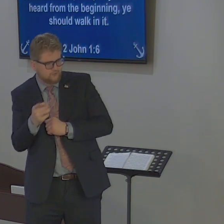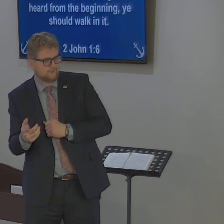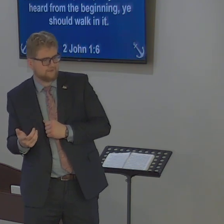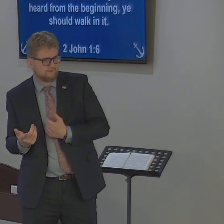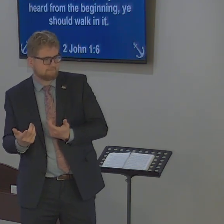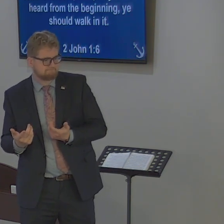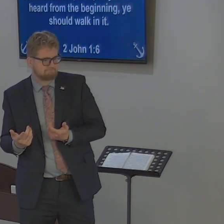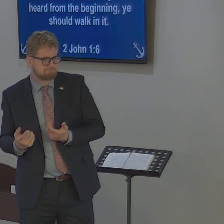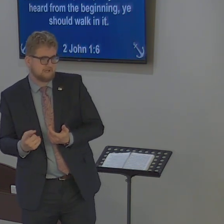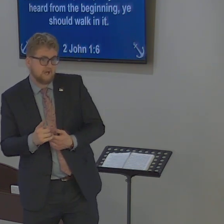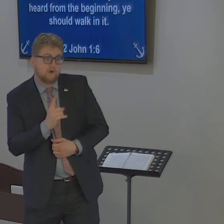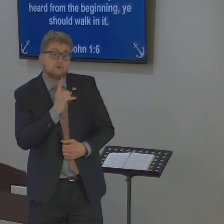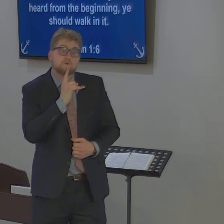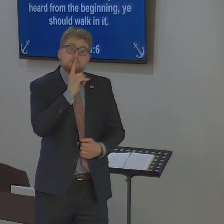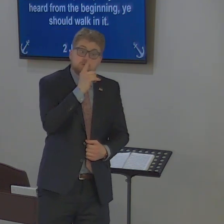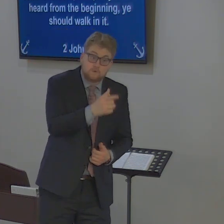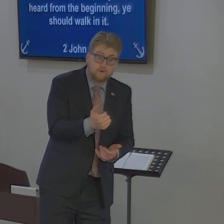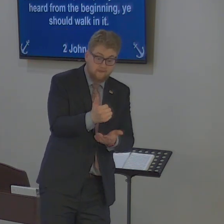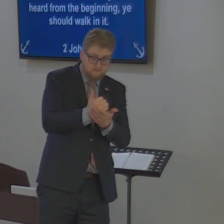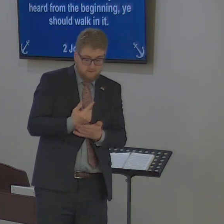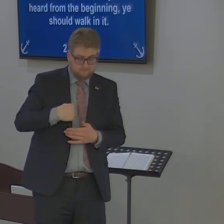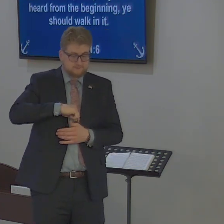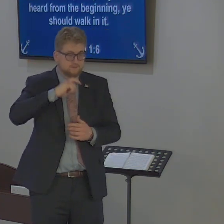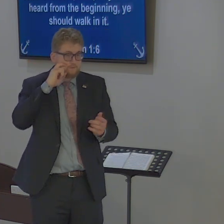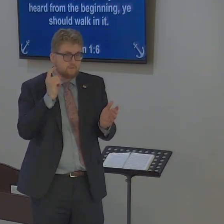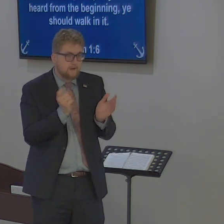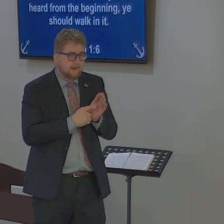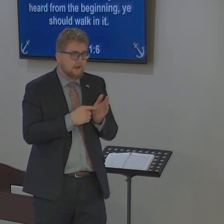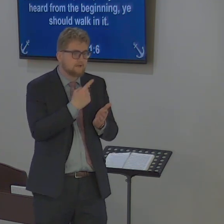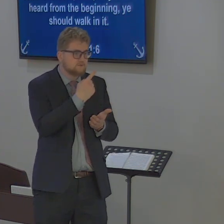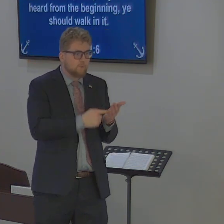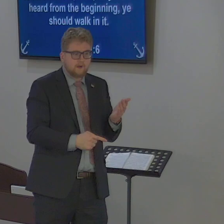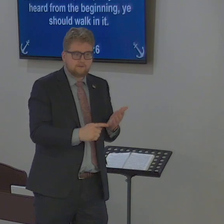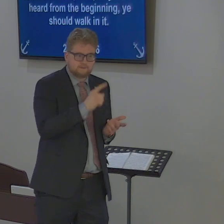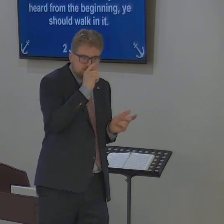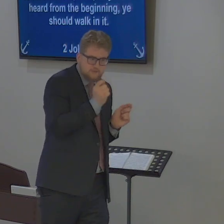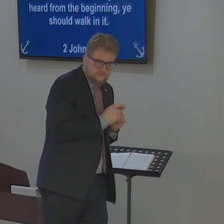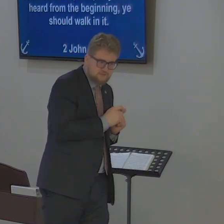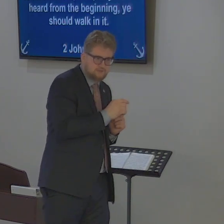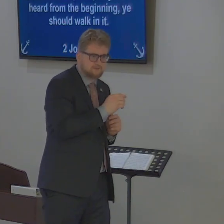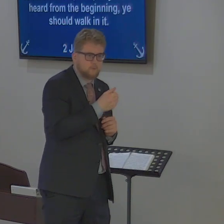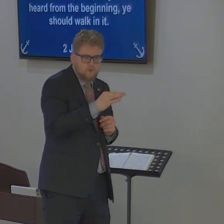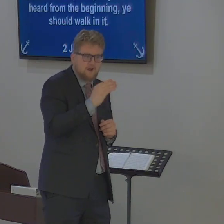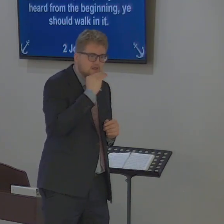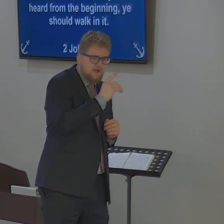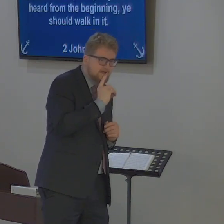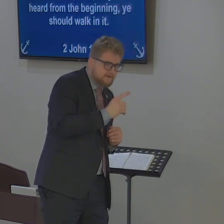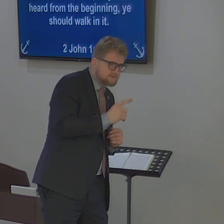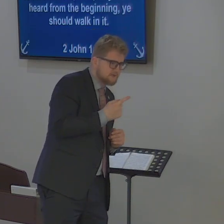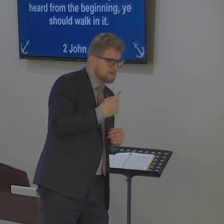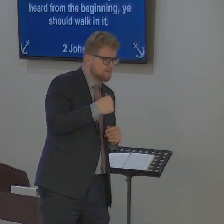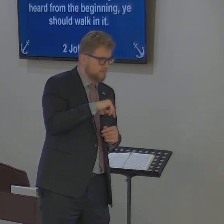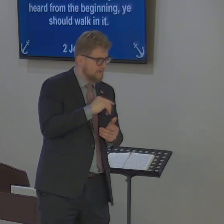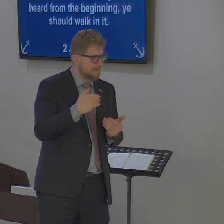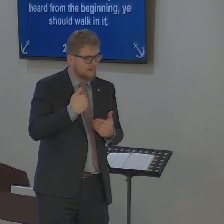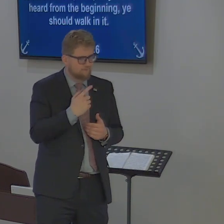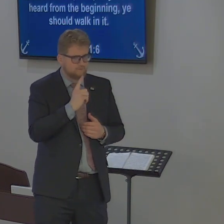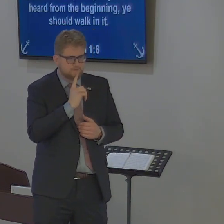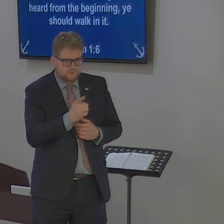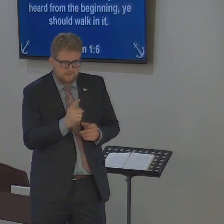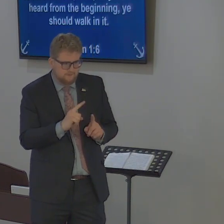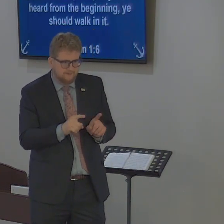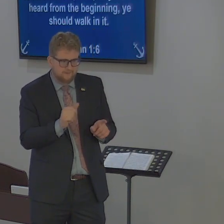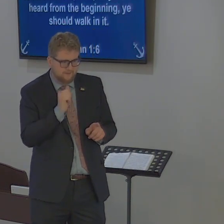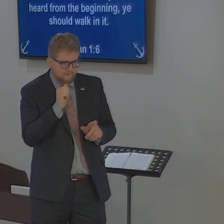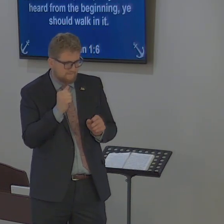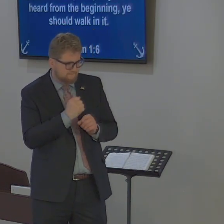Truth is what helps us to recognize what deception or a lie is. We have the truth, but yet we don't fight for the